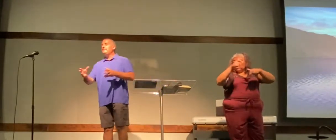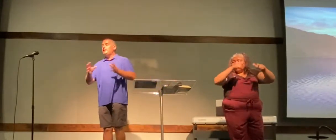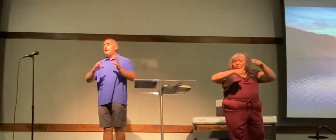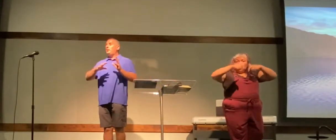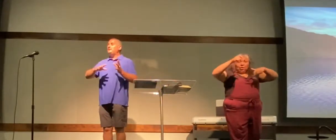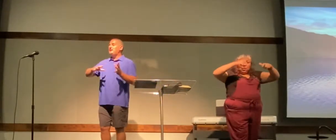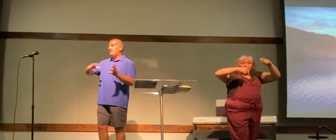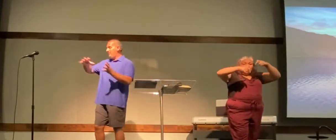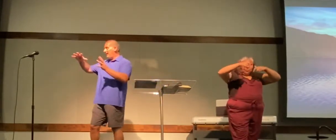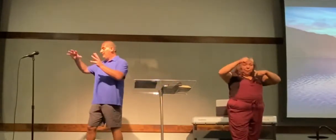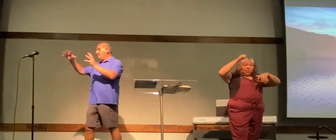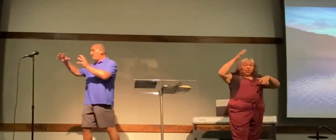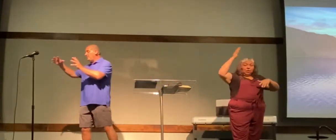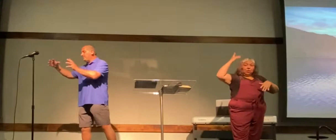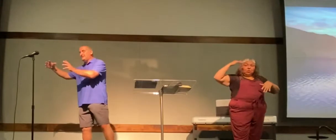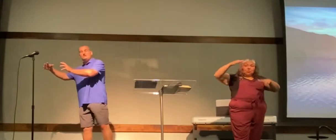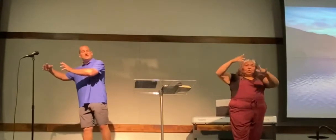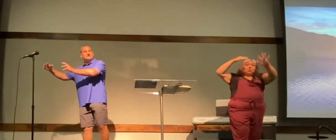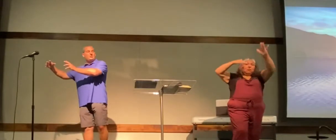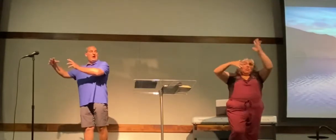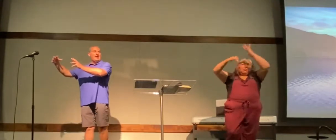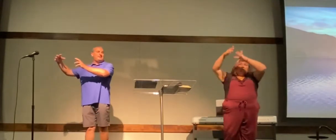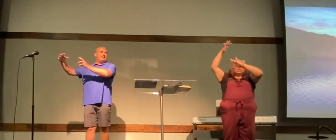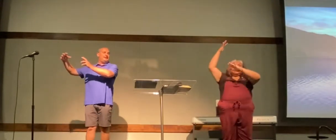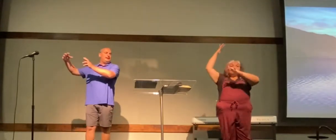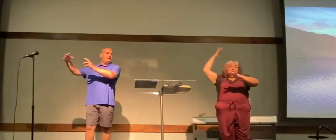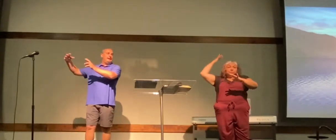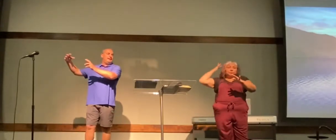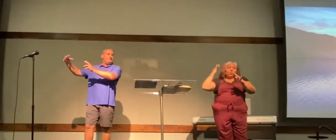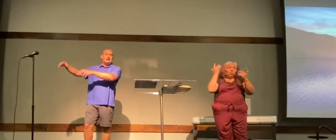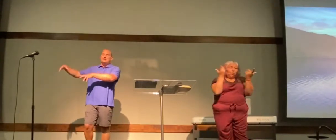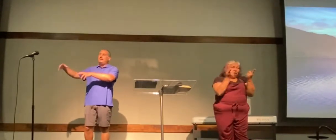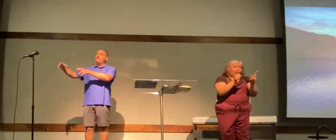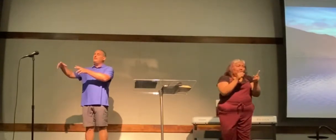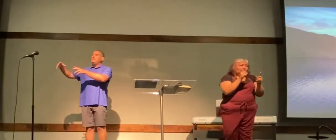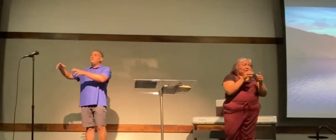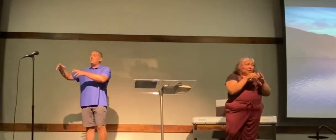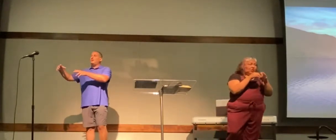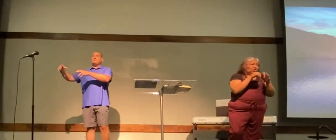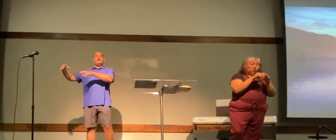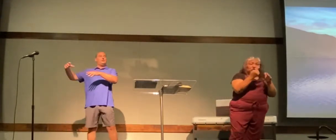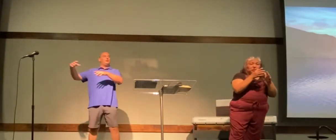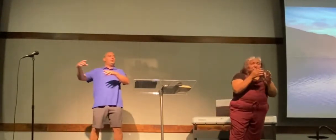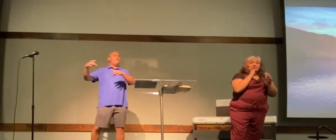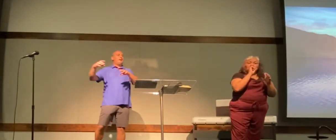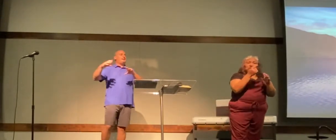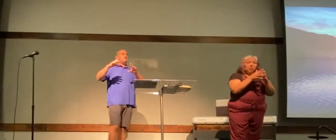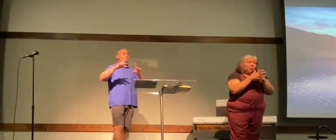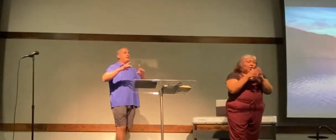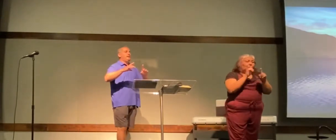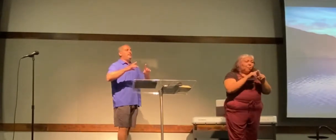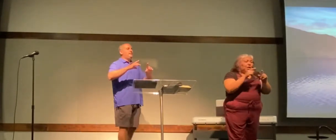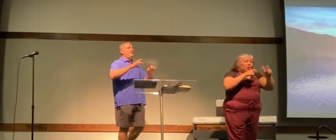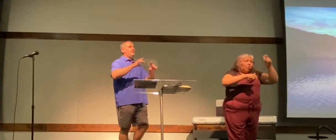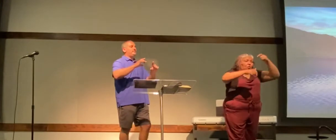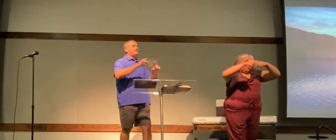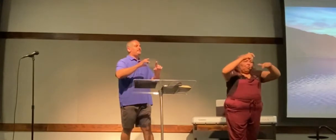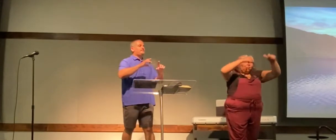okay? And I want to take you back further than just what happened in America, but I want to take you all the way back to